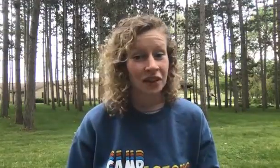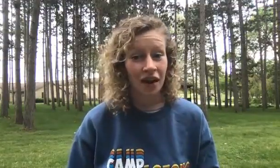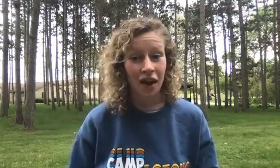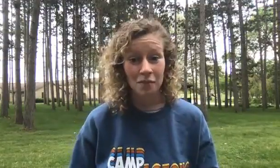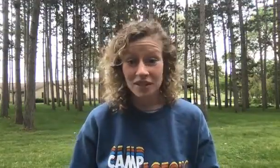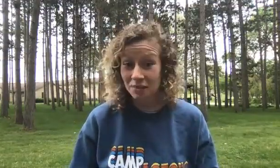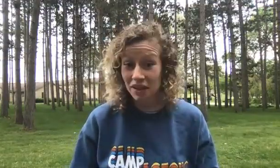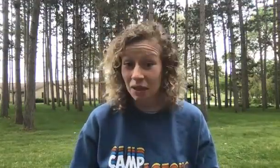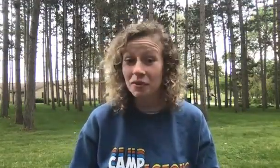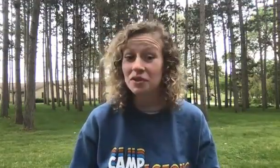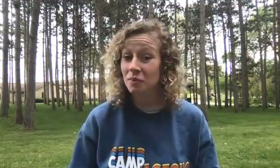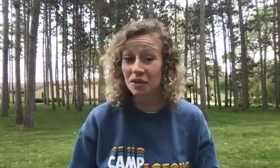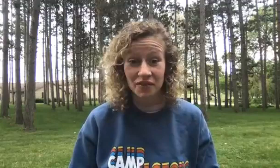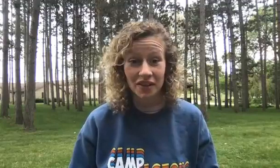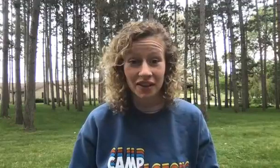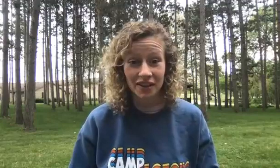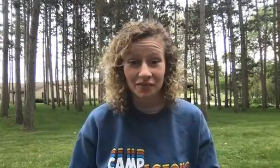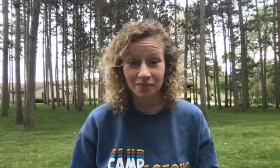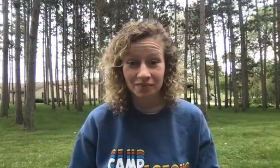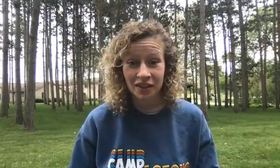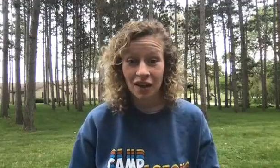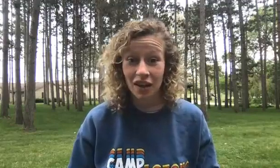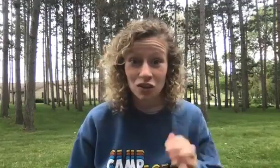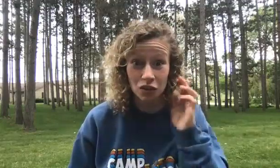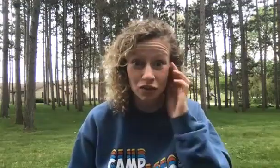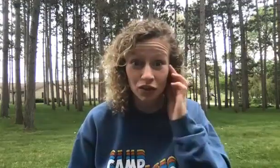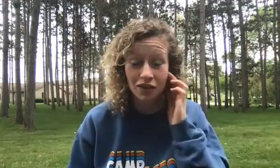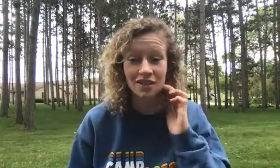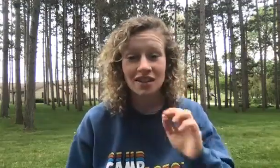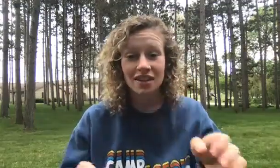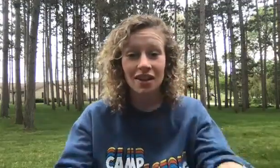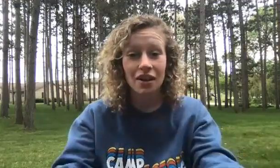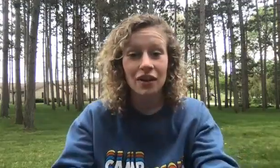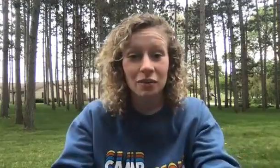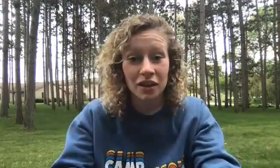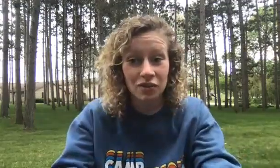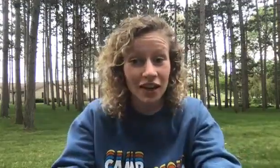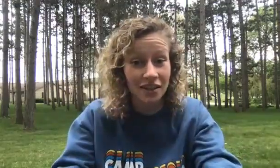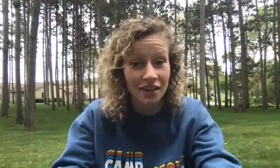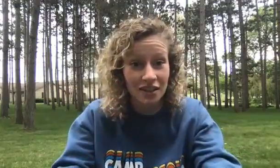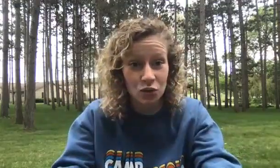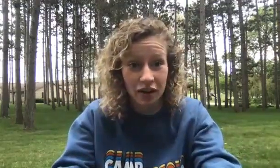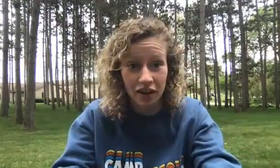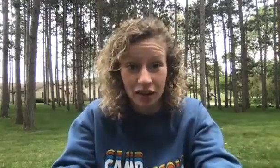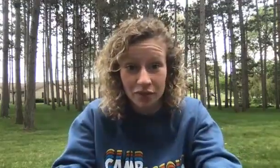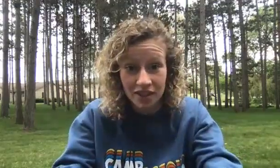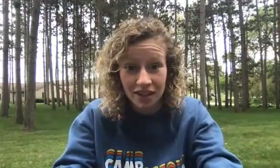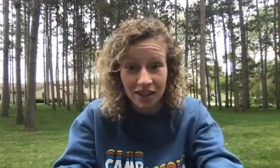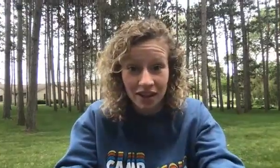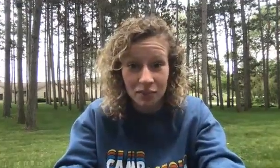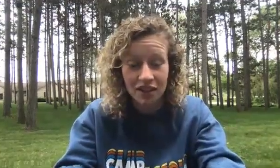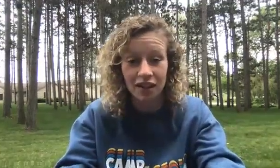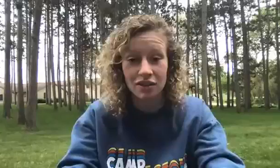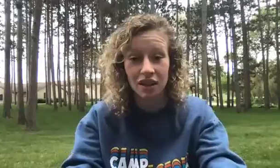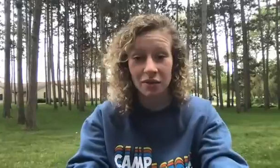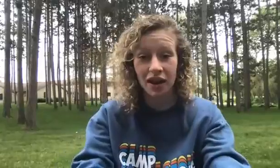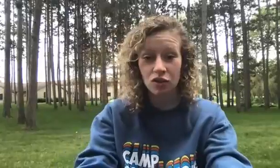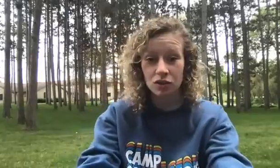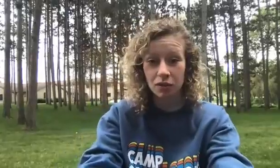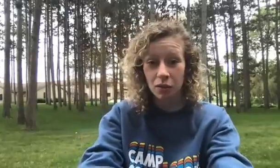I'm missing my campers, but I'm very good. As those of you can see, if anybody recognizes where I am sitting, I'm sitting outside of my house, but I'm